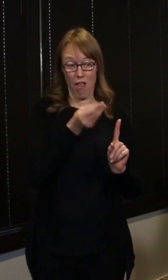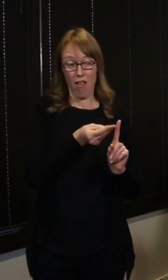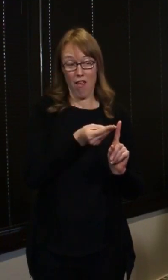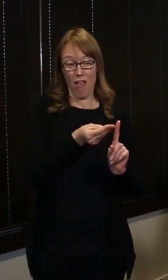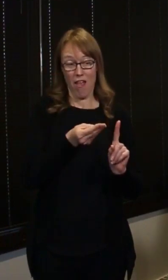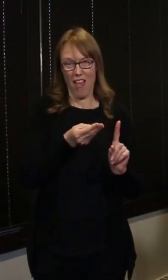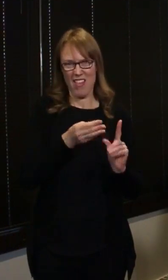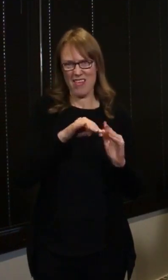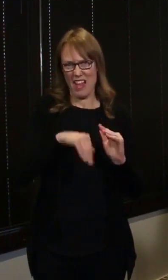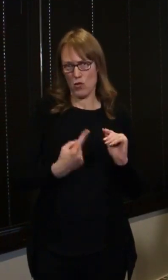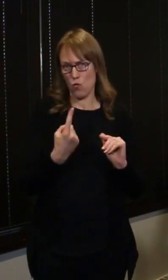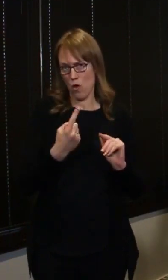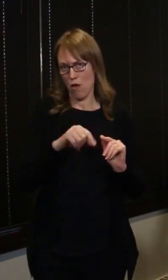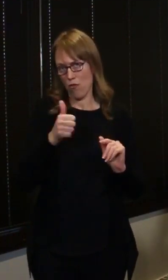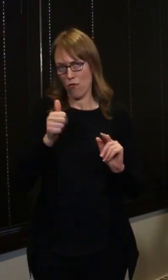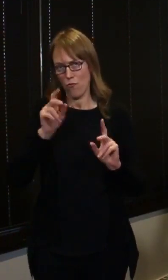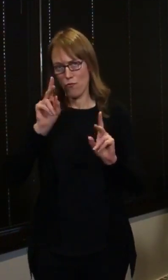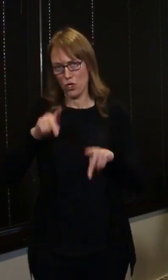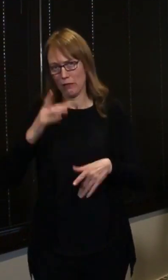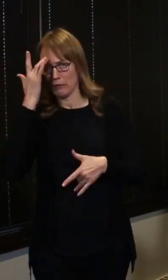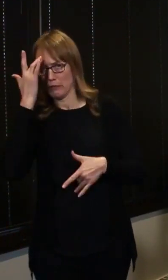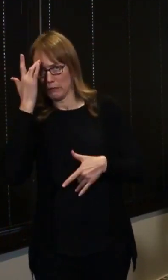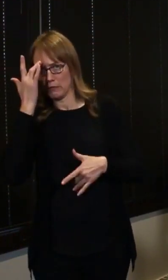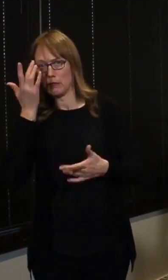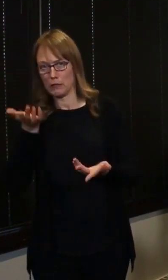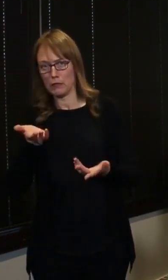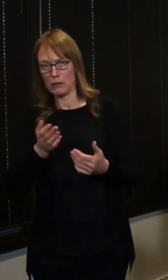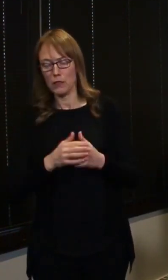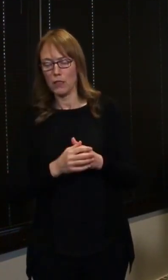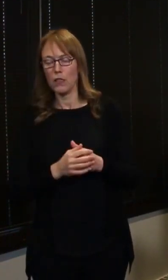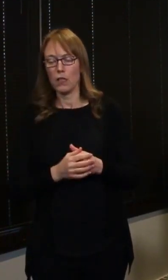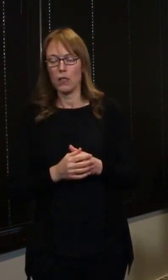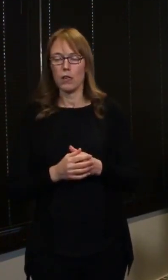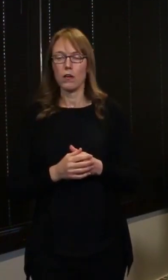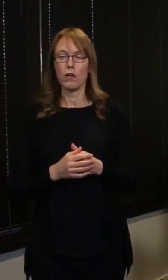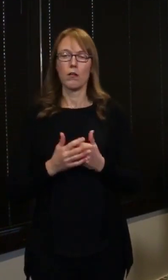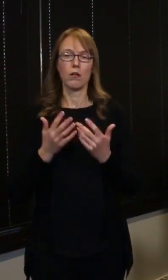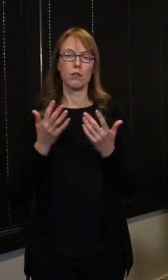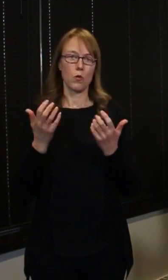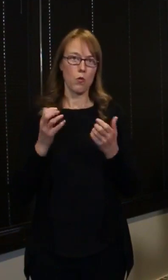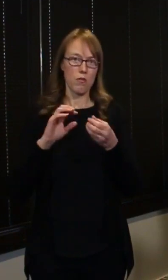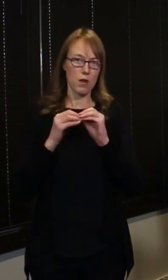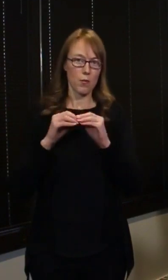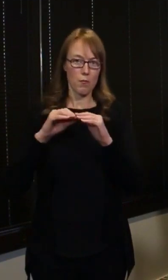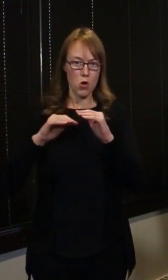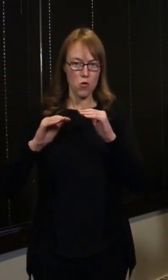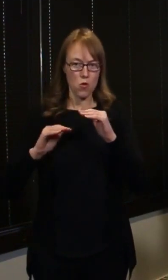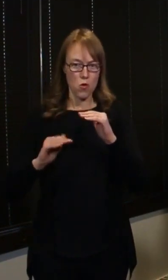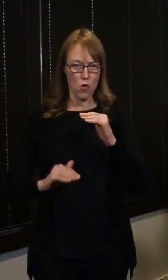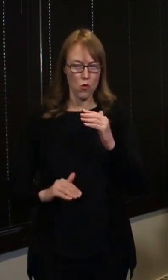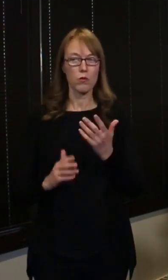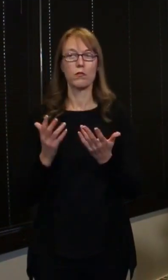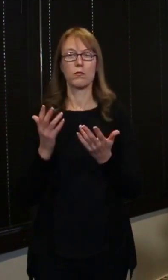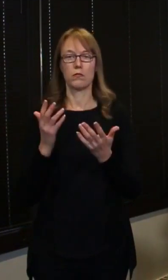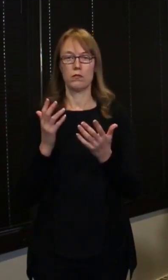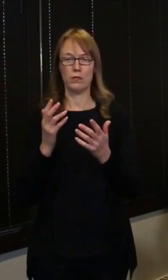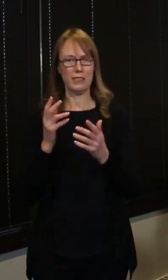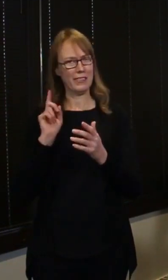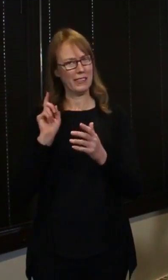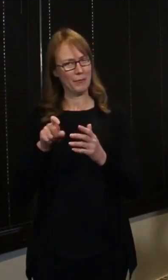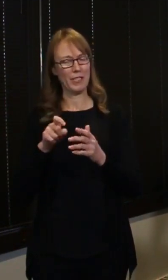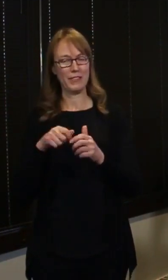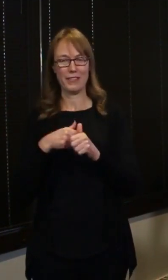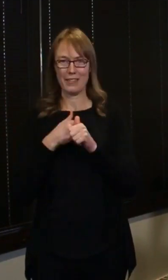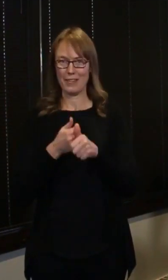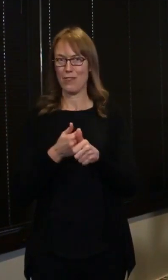to prevent spread of virus until we can get large percentages of the population vaccinated. So